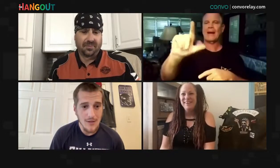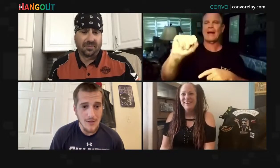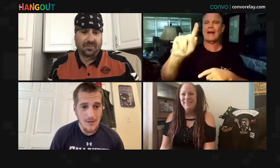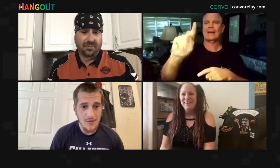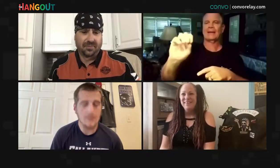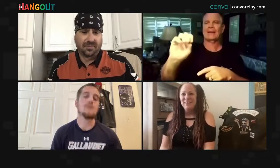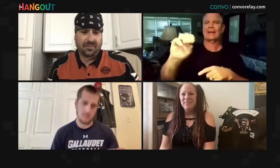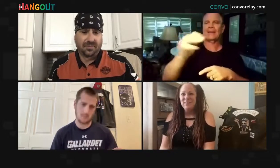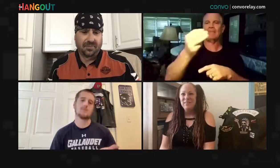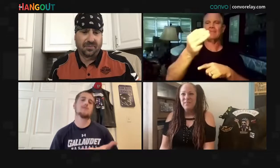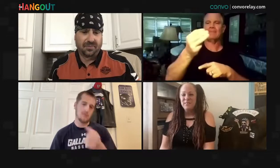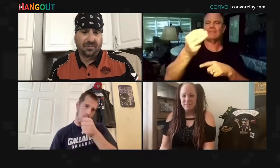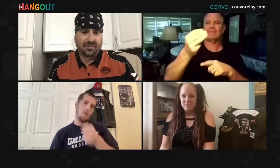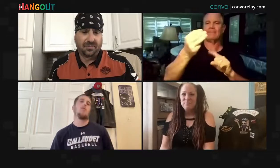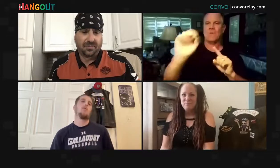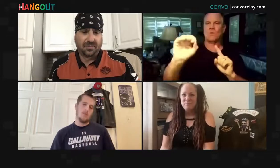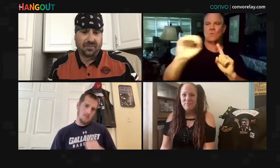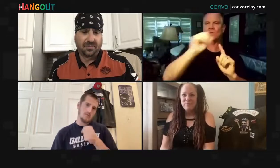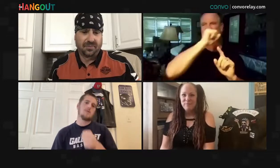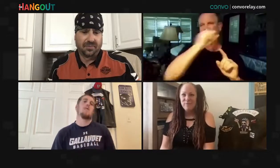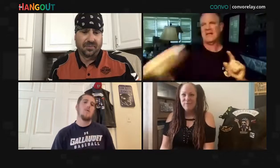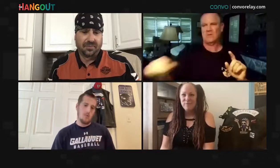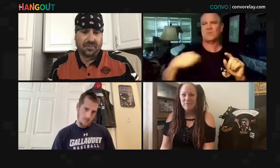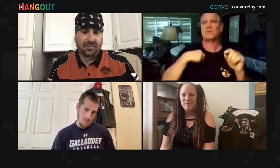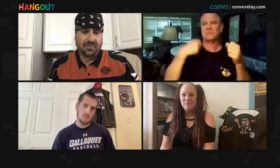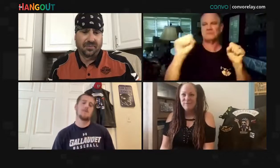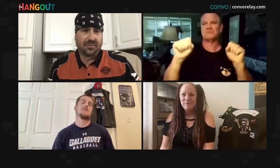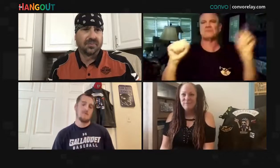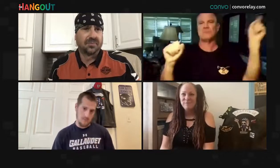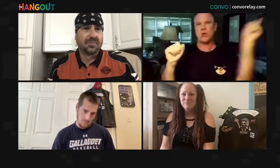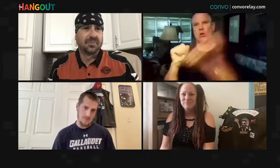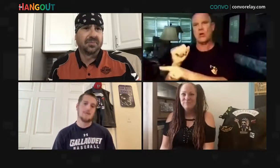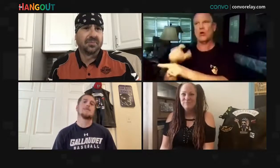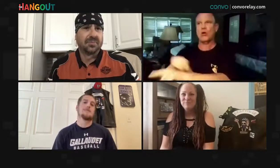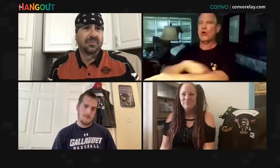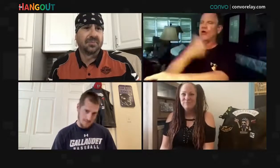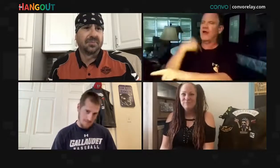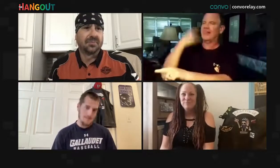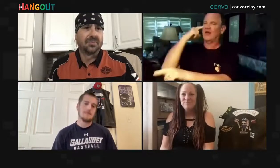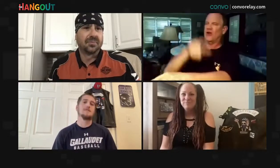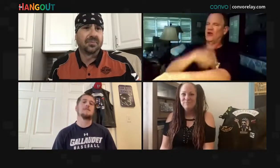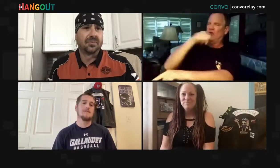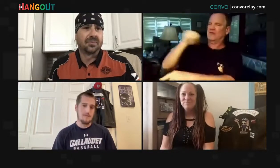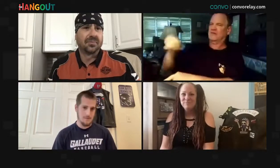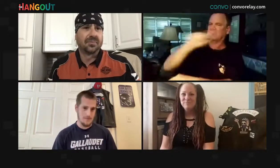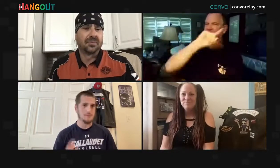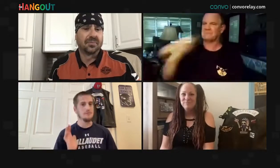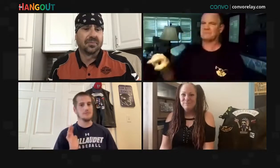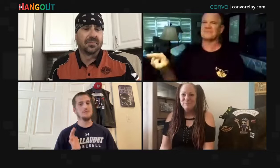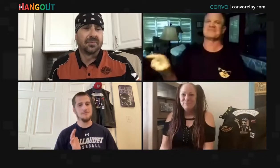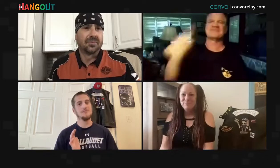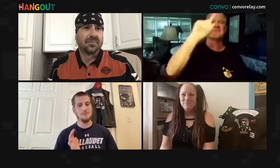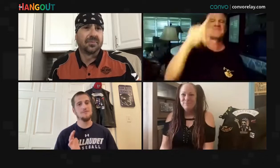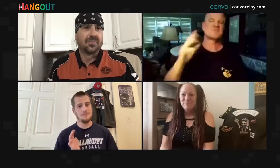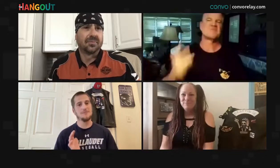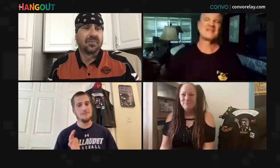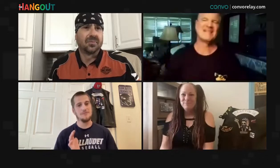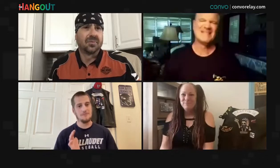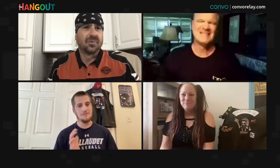I've also gone to the Ozark Lake, Missouri, down south. So I rode my bike down there. I think that was the longest trip that I've ever been on,